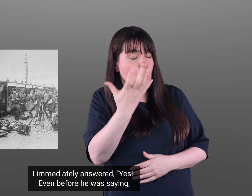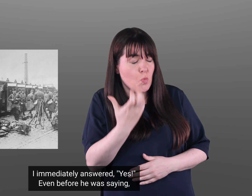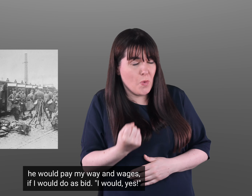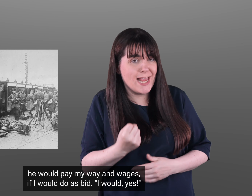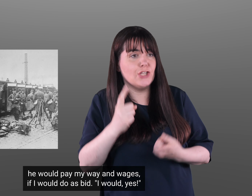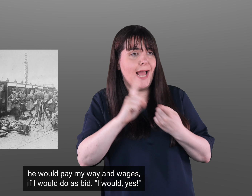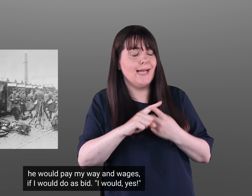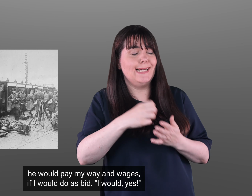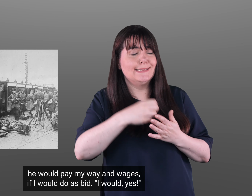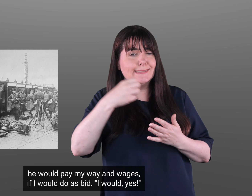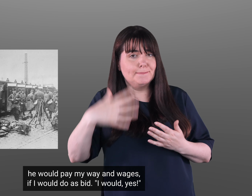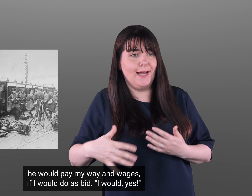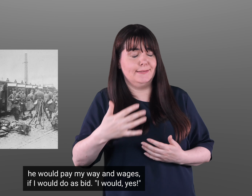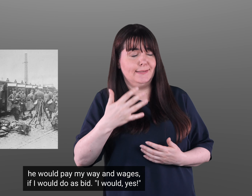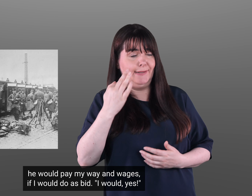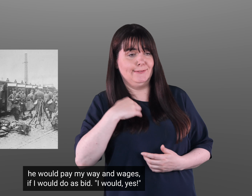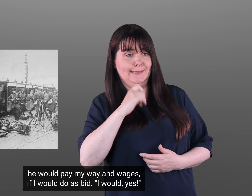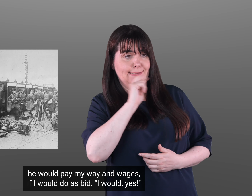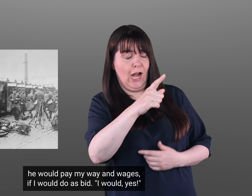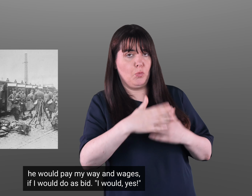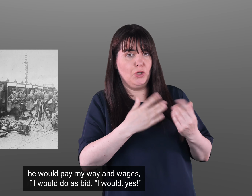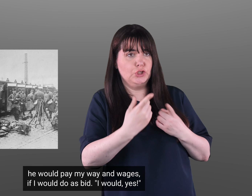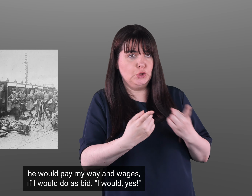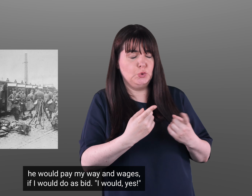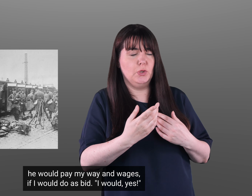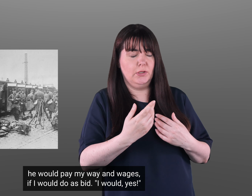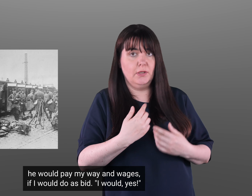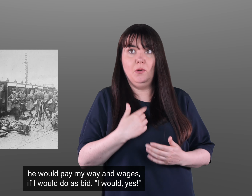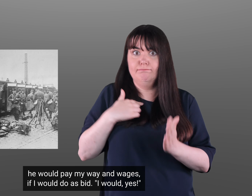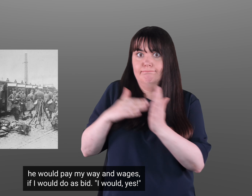he would pay my way and wages if I would do as bid, I would, yes.